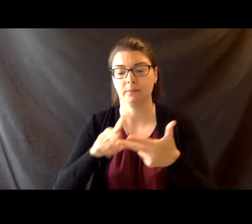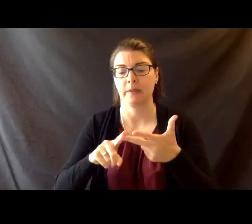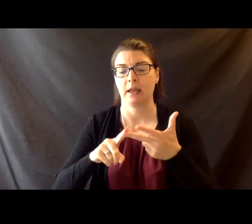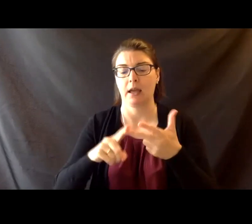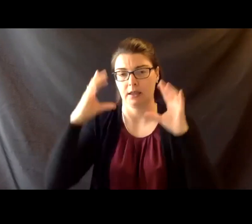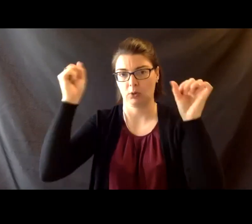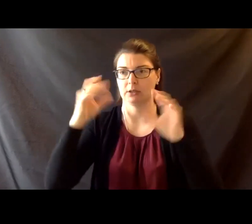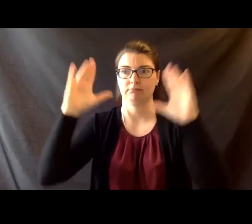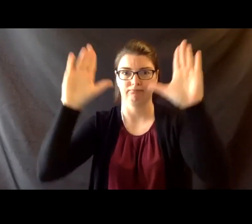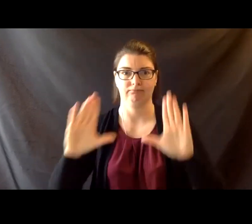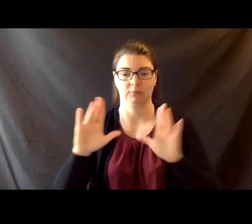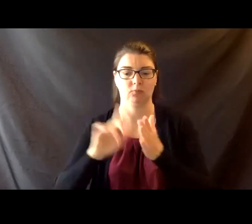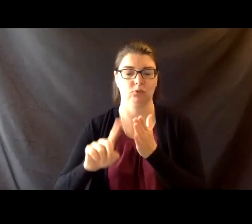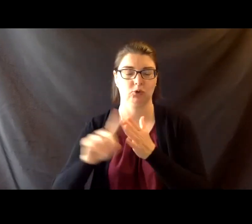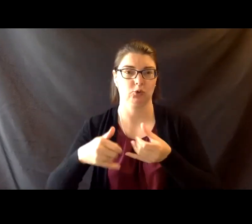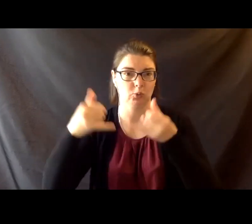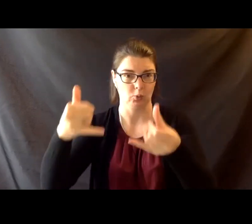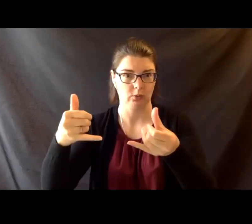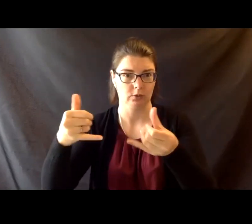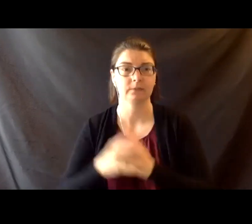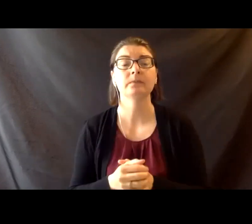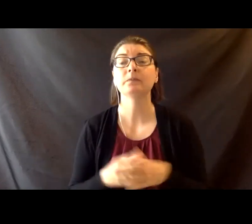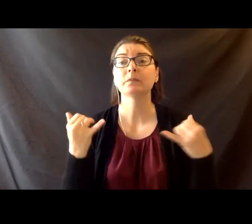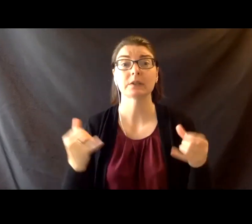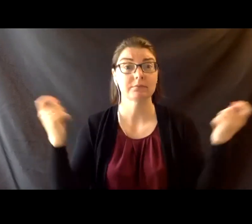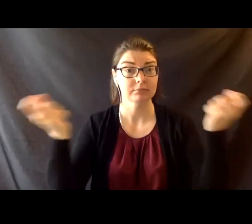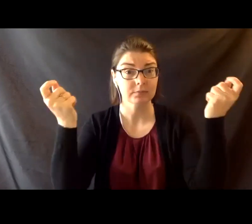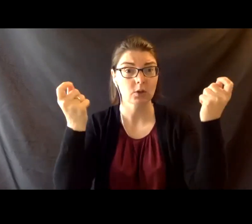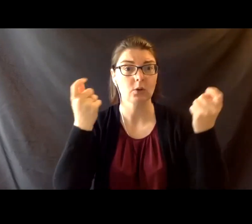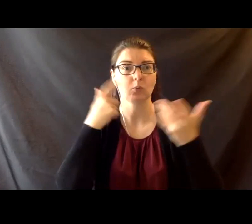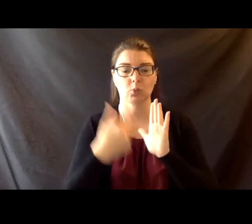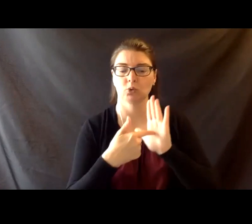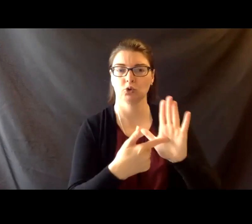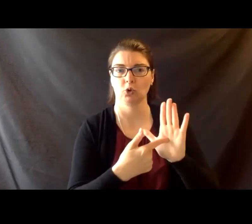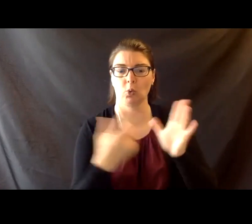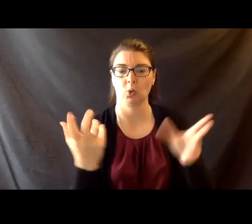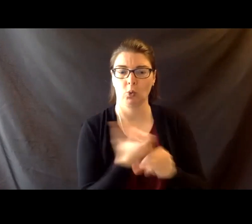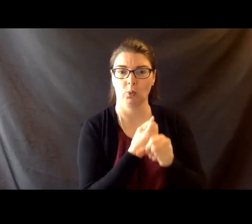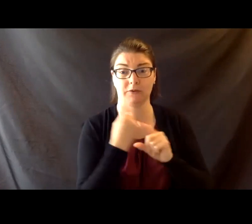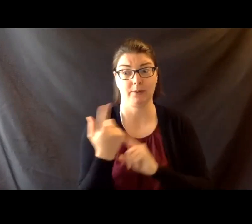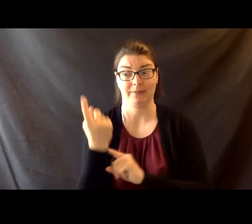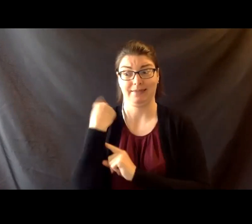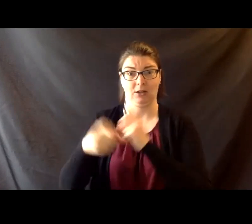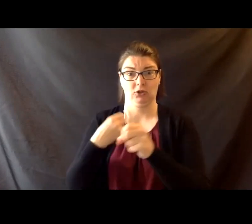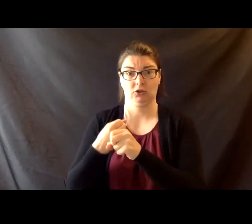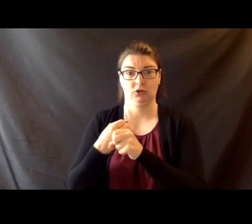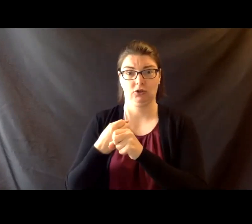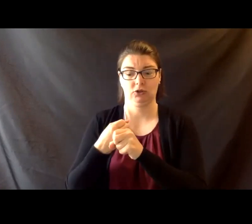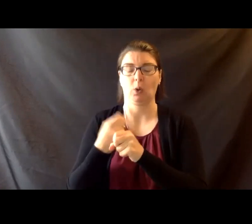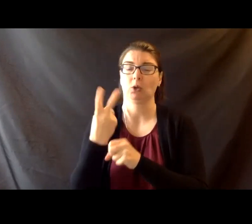Excellence Award. Throughout today's celebration, we will be showcasing the winners from both 2019 and